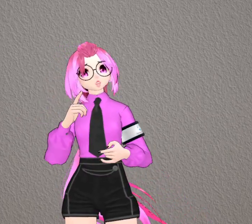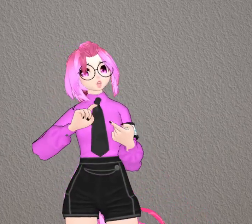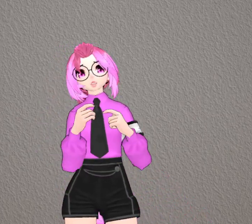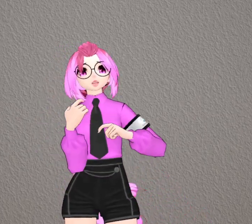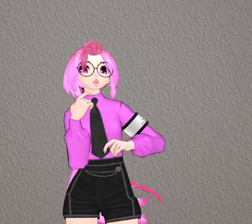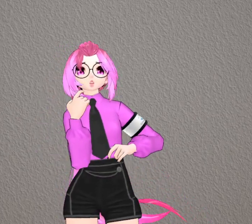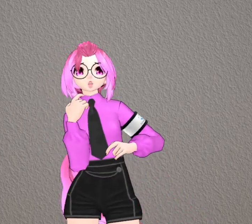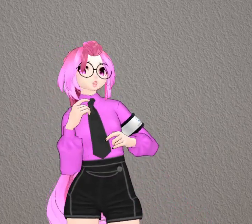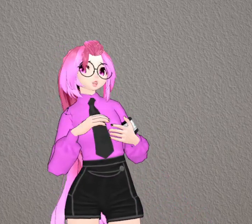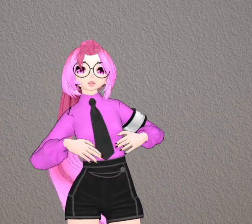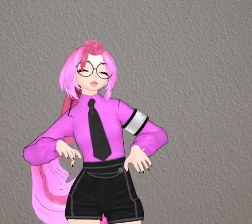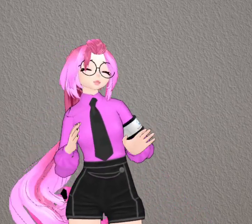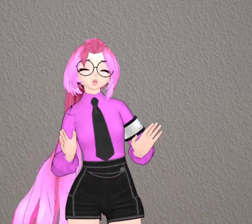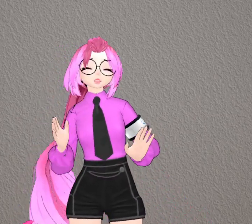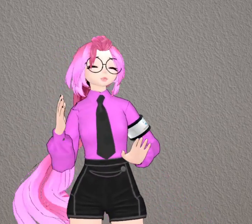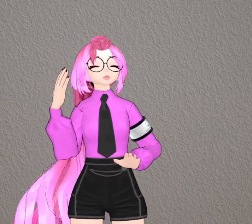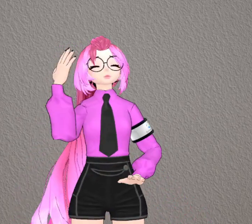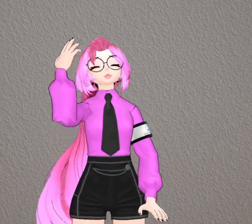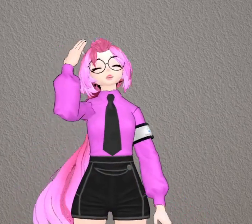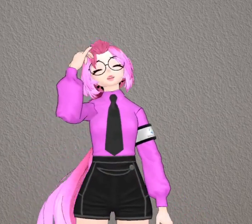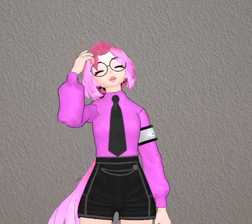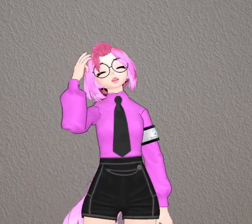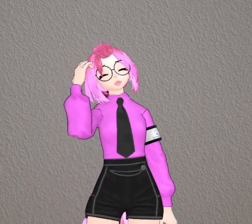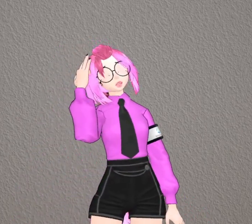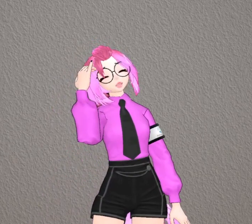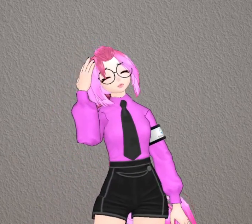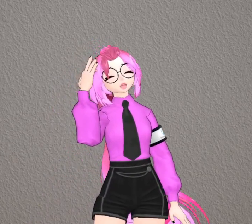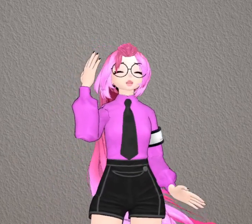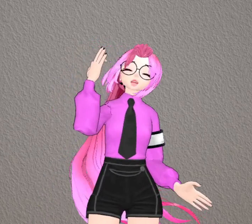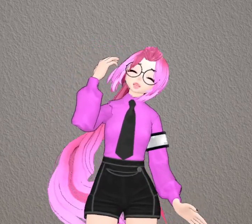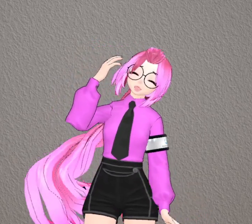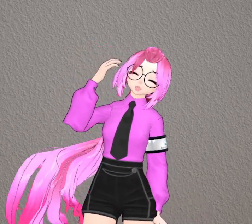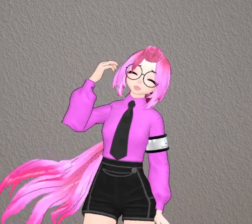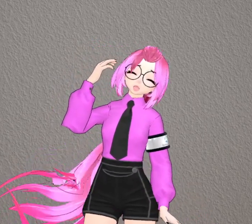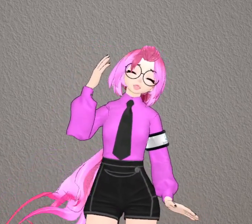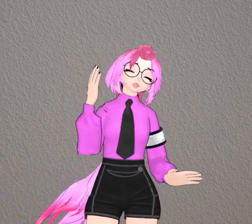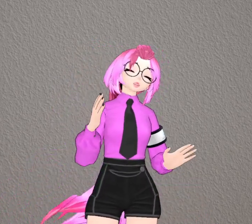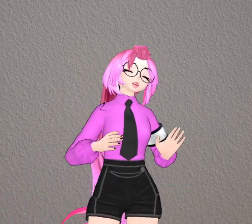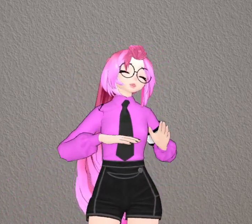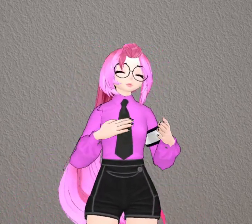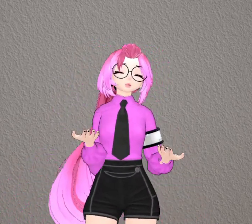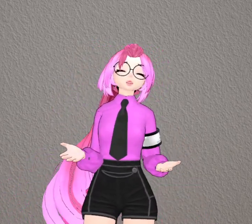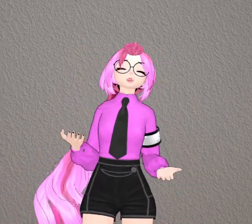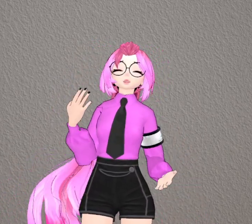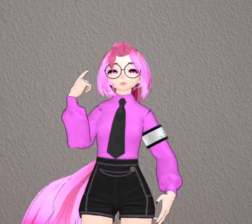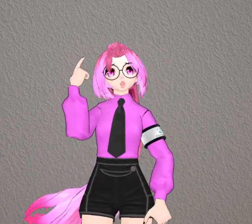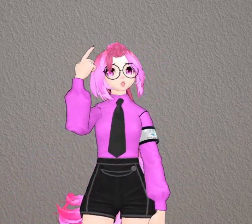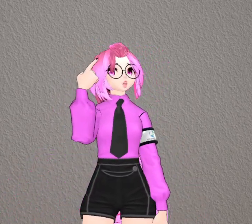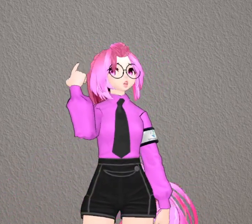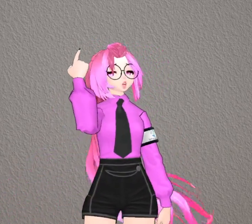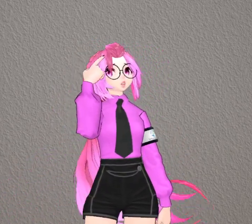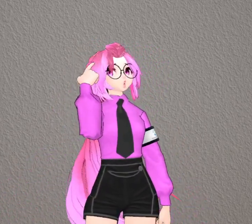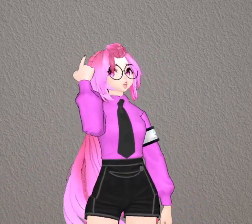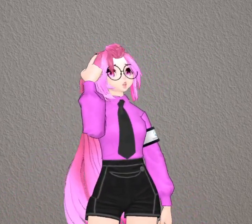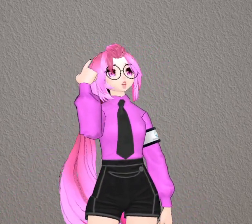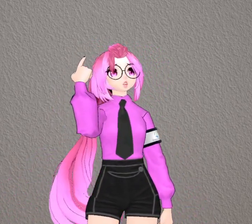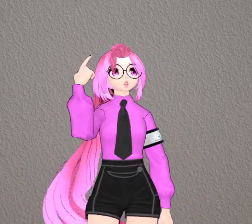changed your avatar recently, or whatever. So this could be like thinking about, or like, hey, I was wondering, whatever. But if you just want to say wonder, it could also be like